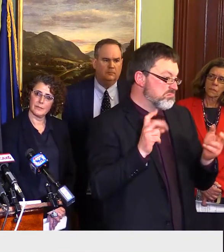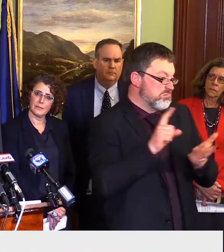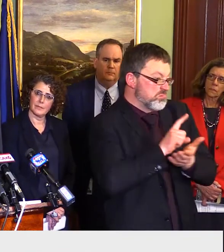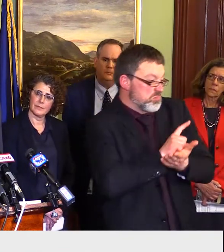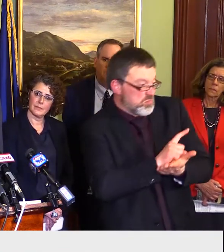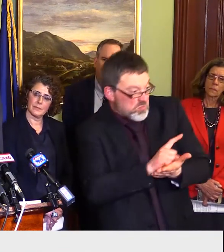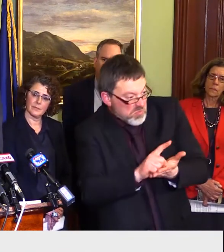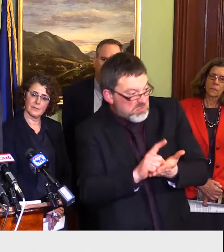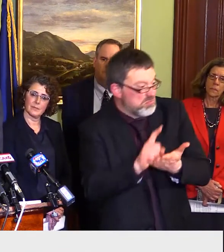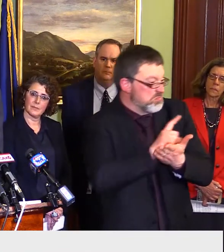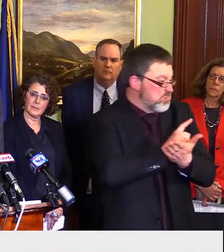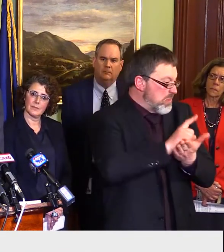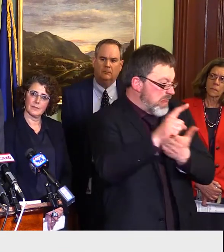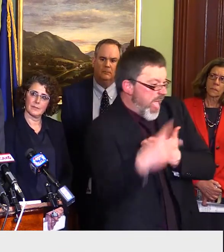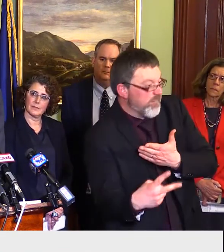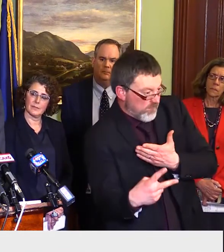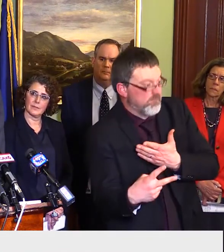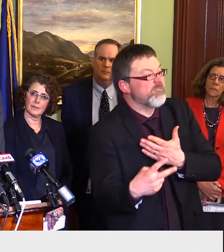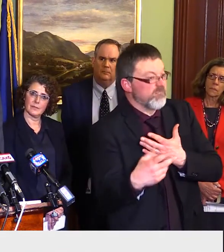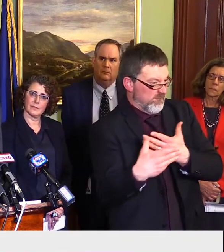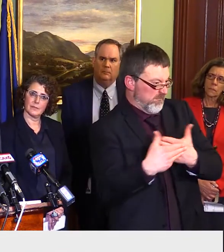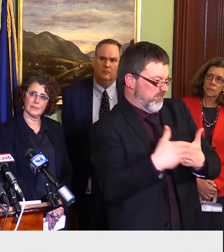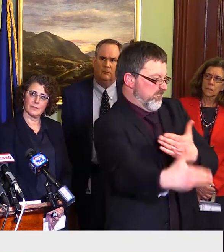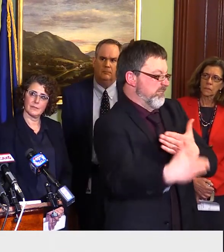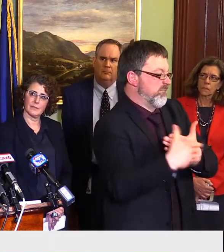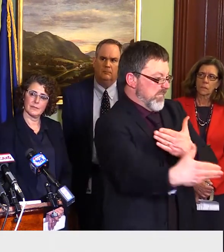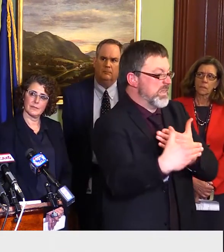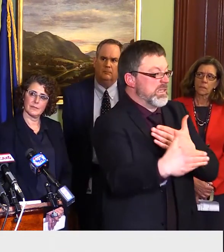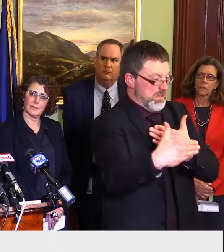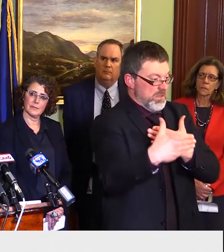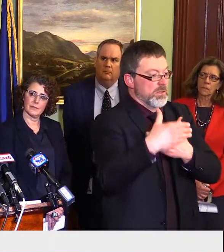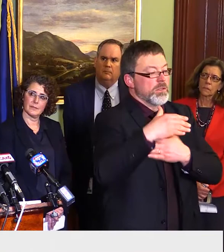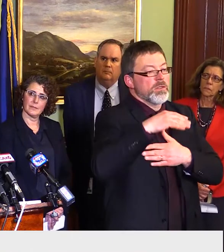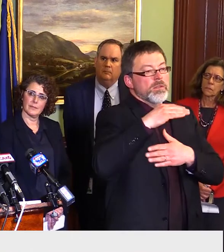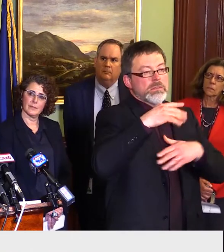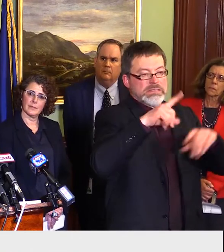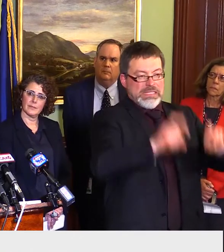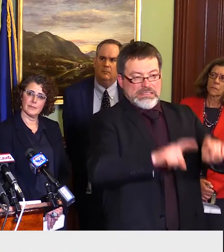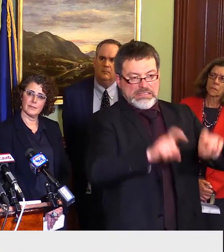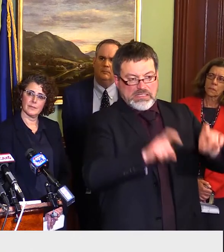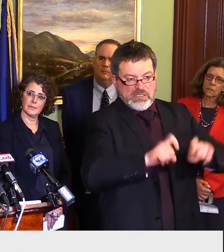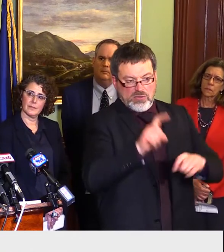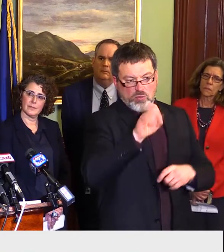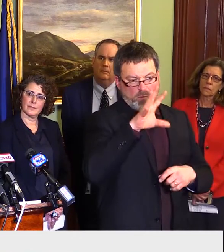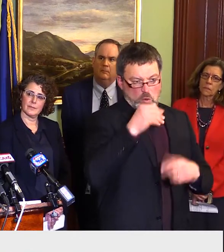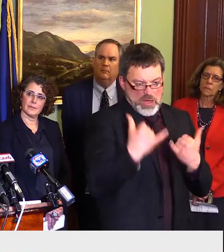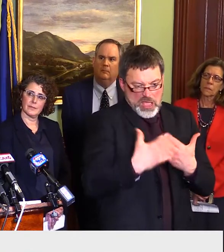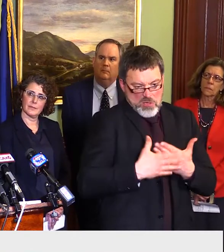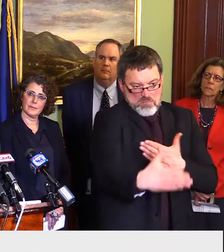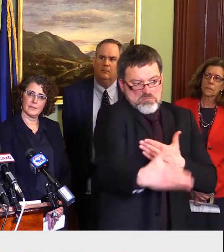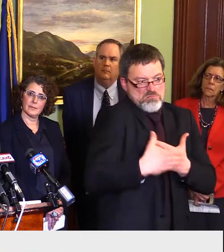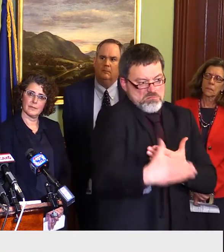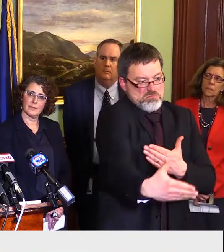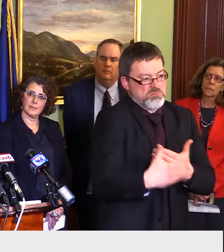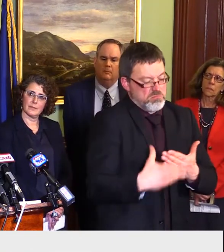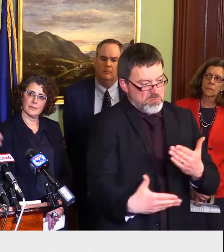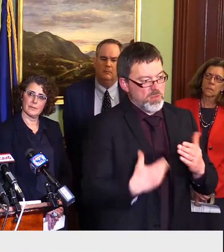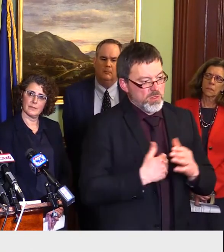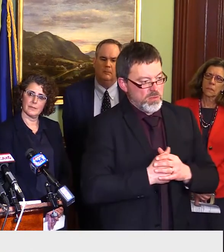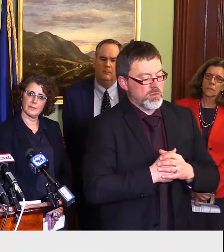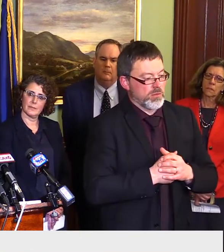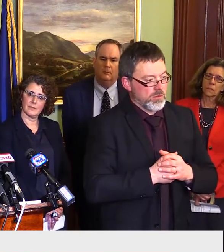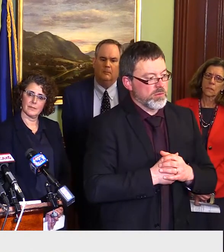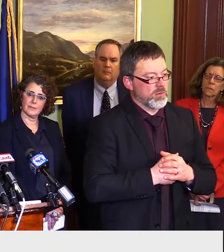are negative. And in addition, there were 5 Vermonters tested by New Hampshire related to the